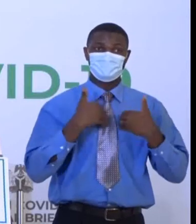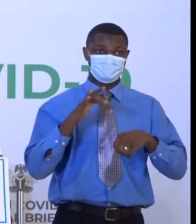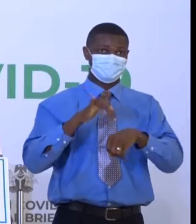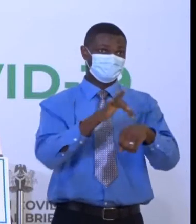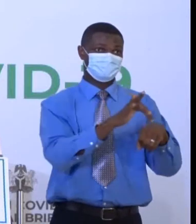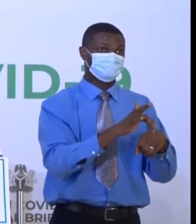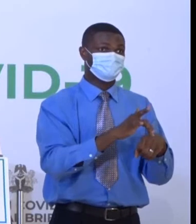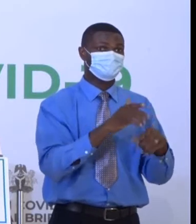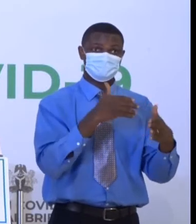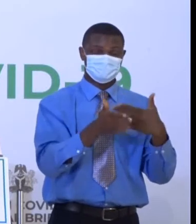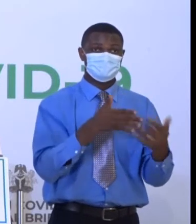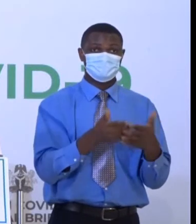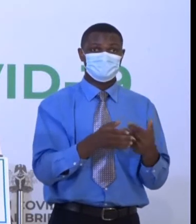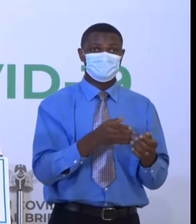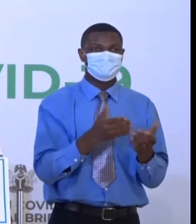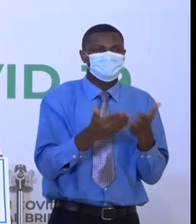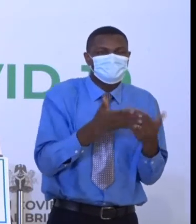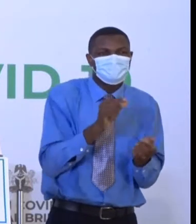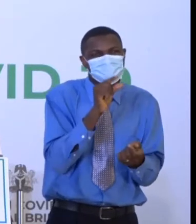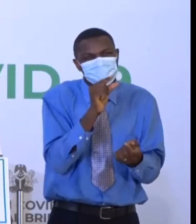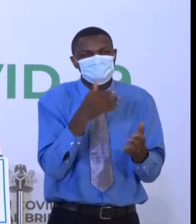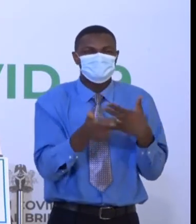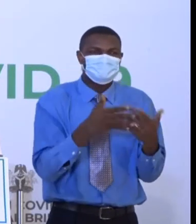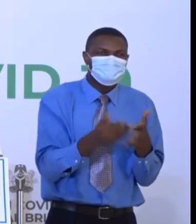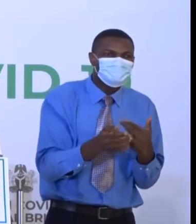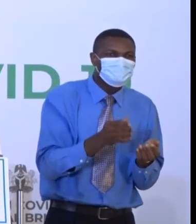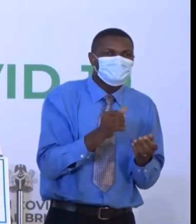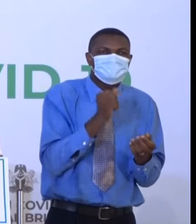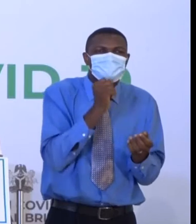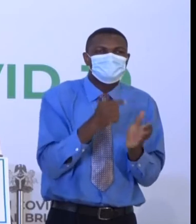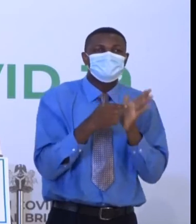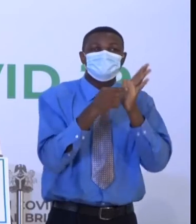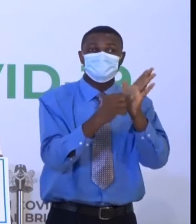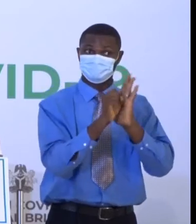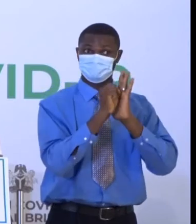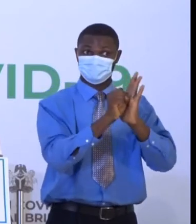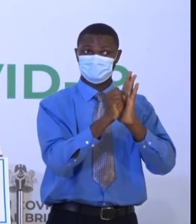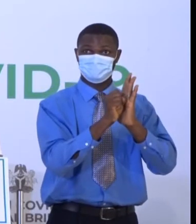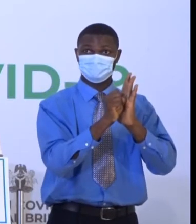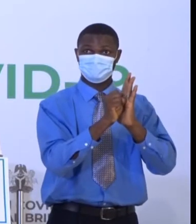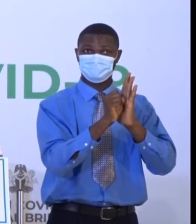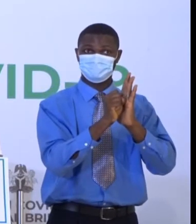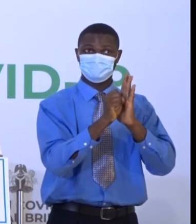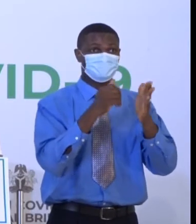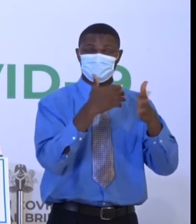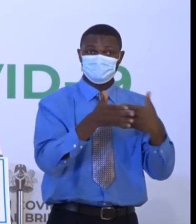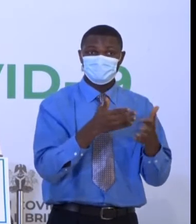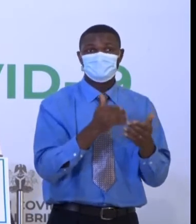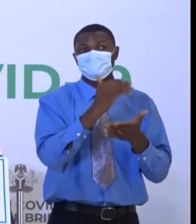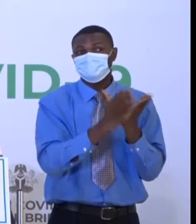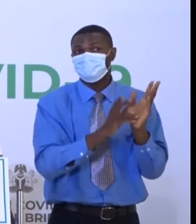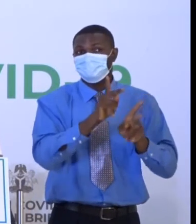The Nigeria Center for Disease Control, NCDC, says there is no shame in getting tested and seeking treatment for the